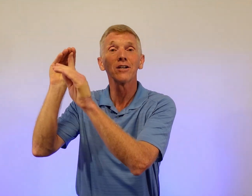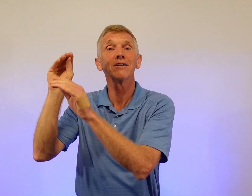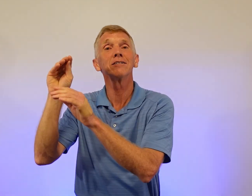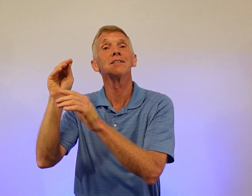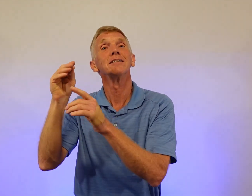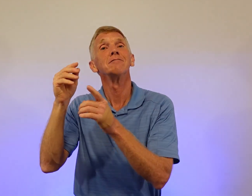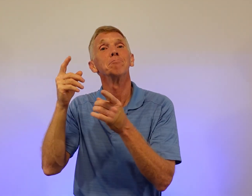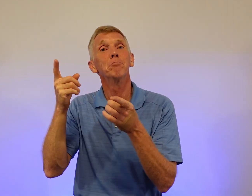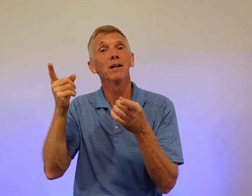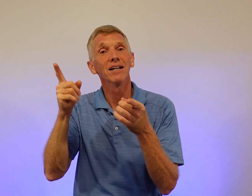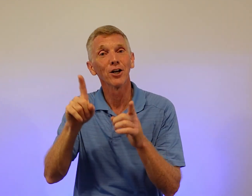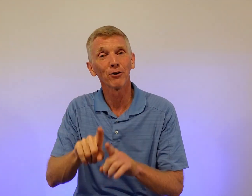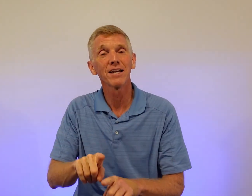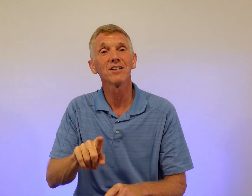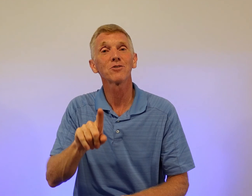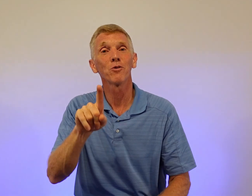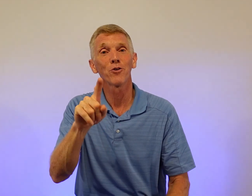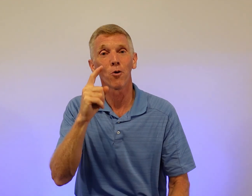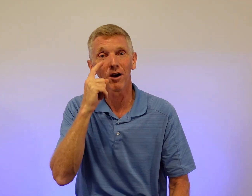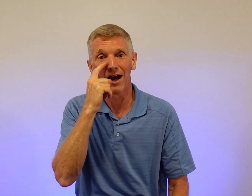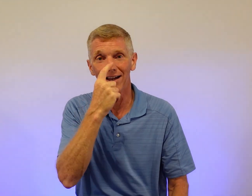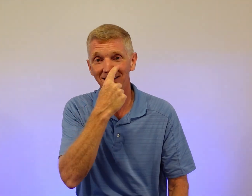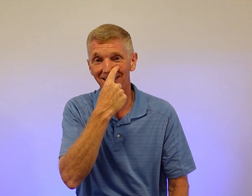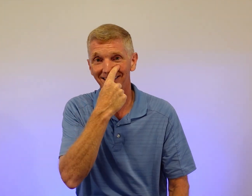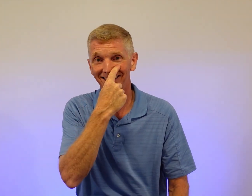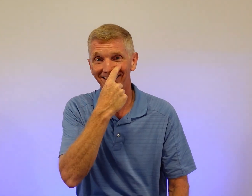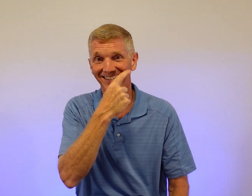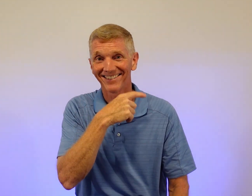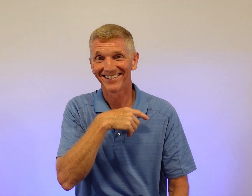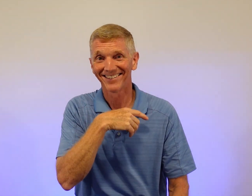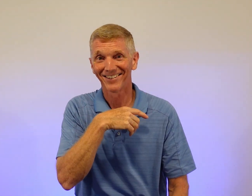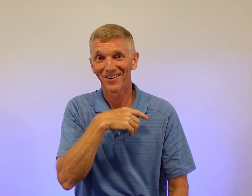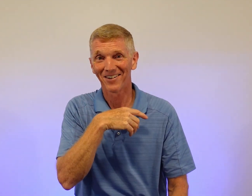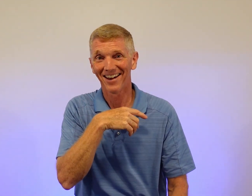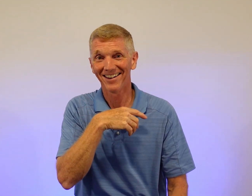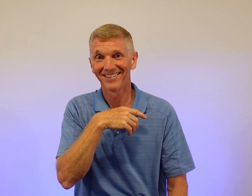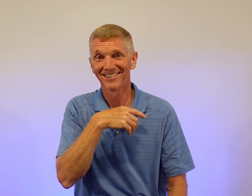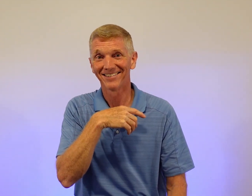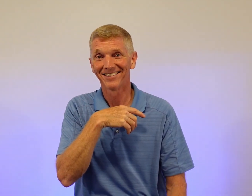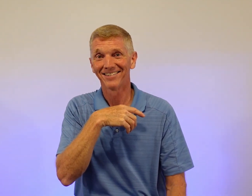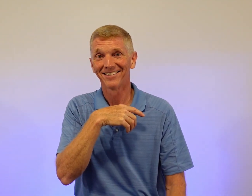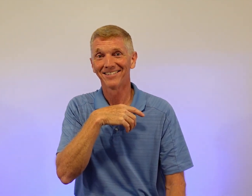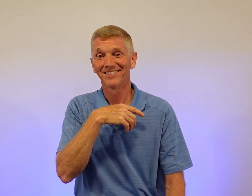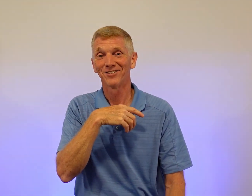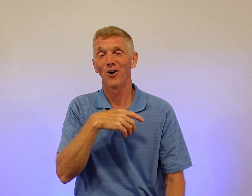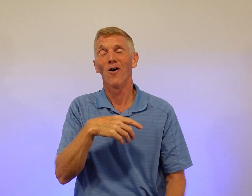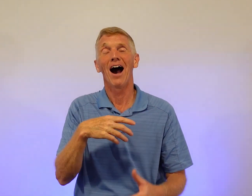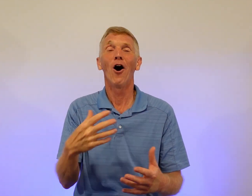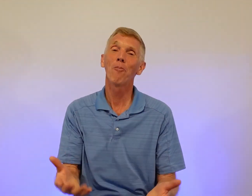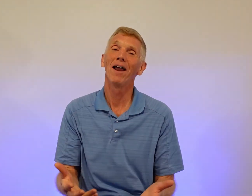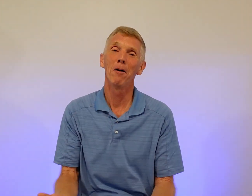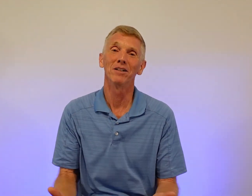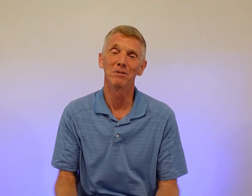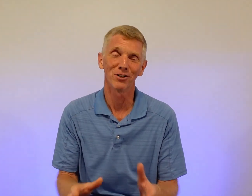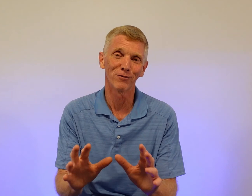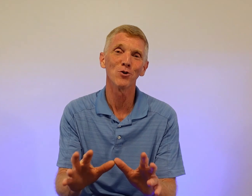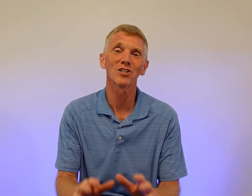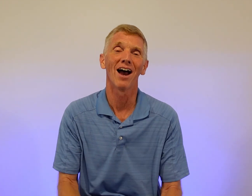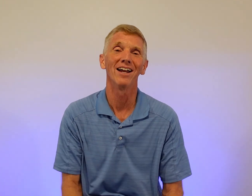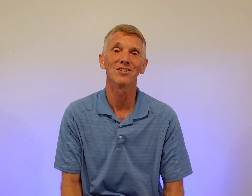decoration, but it agrees with your eyes? Okay? So I hope that helps a little bit. Just a few signs